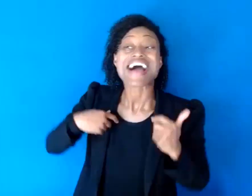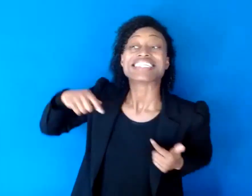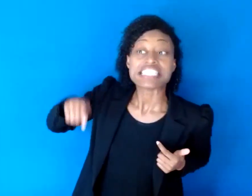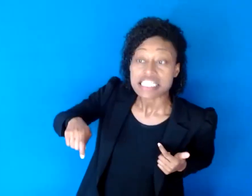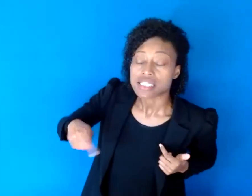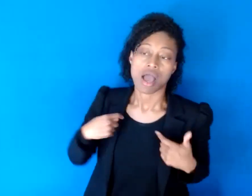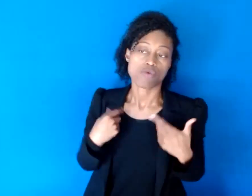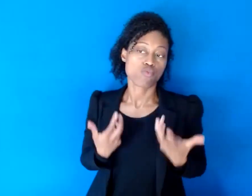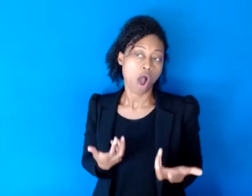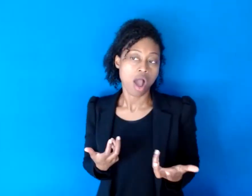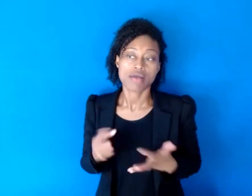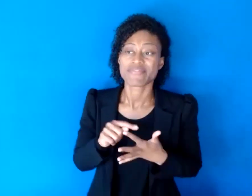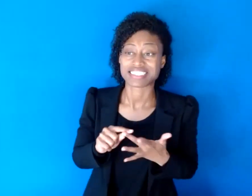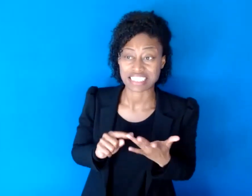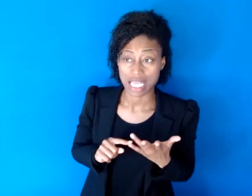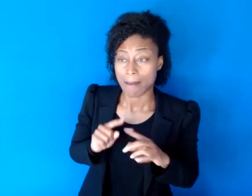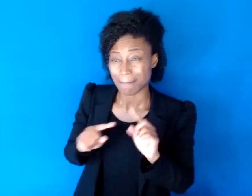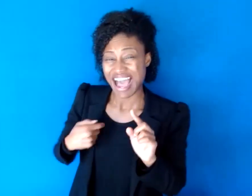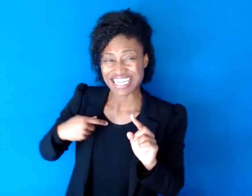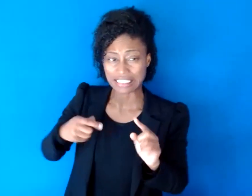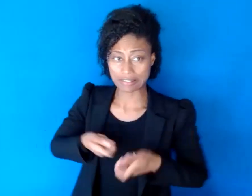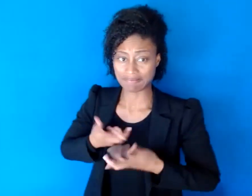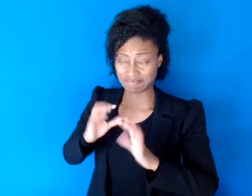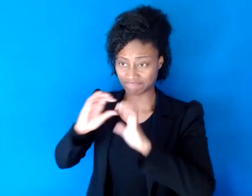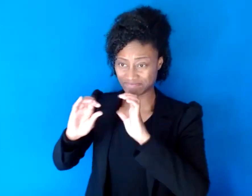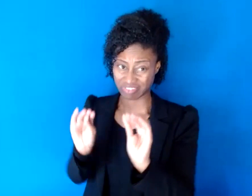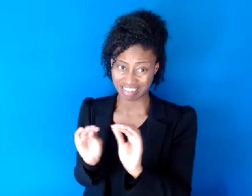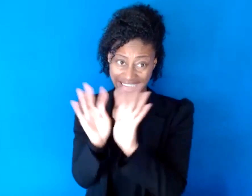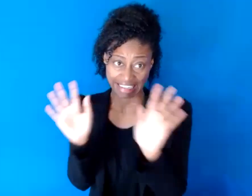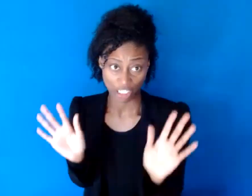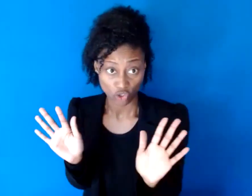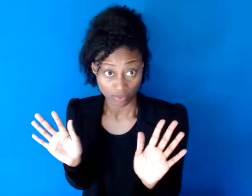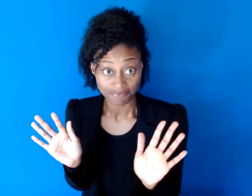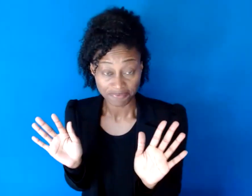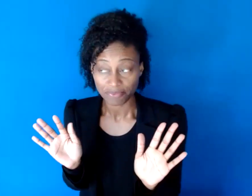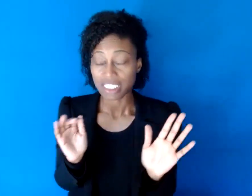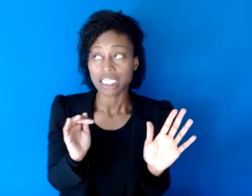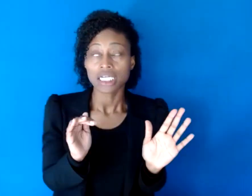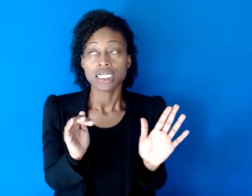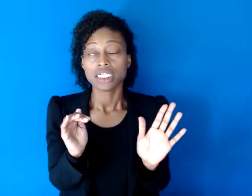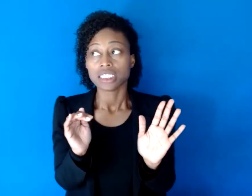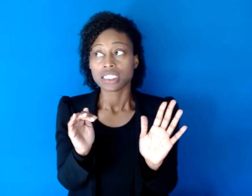myself, but I need to be able to communicate that. And so,